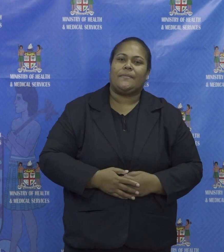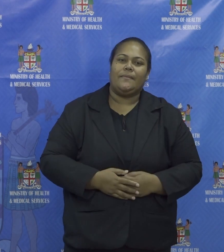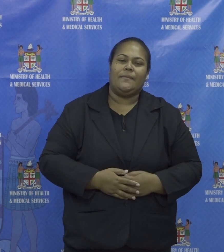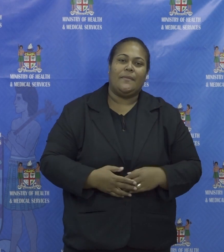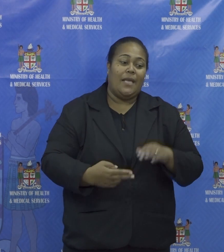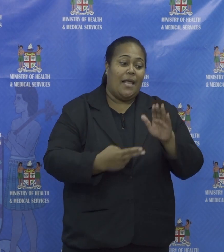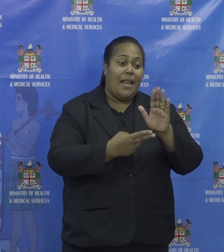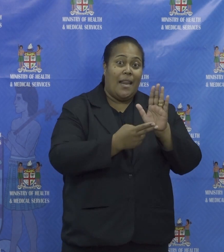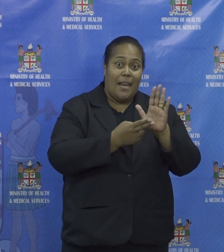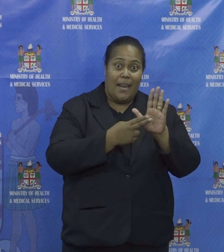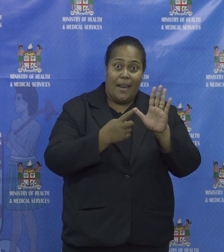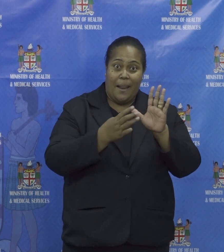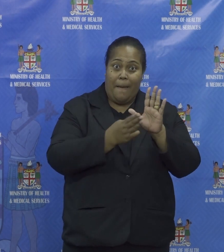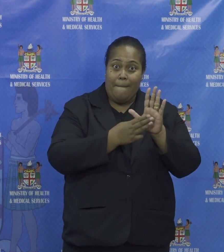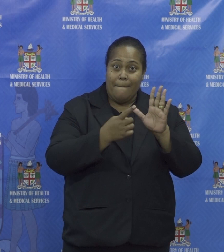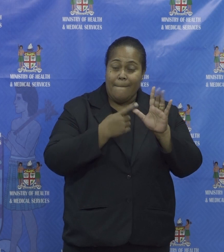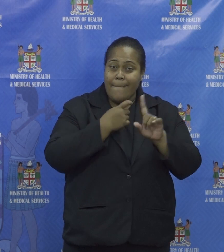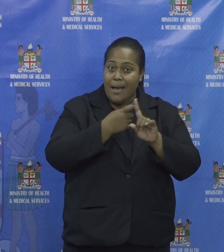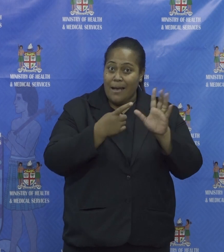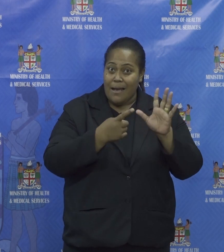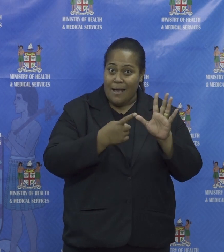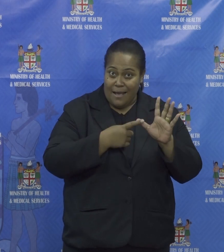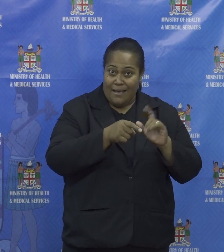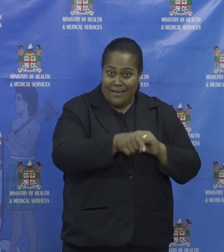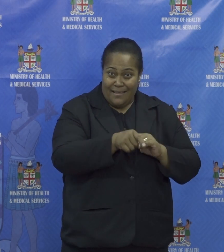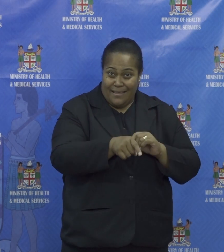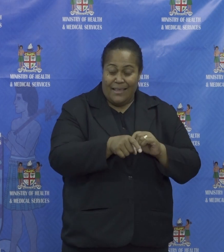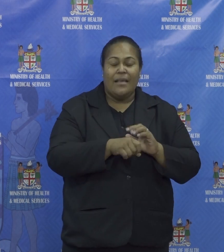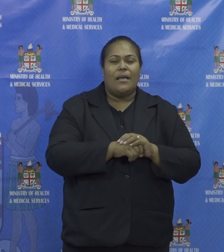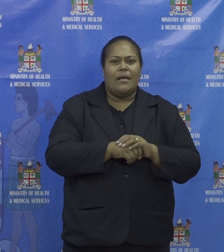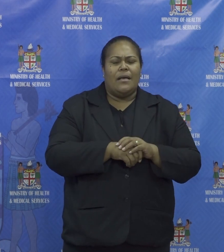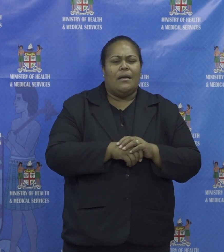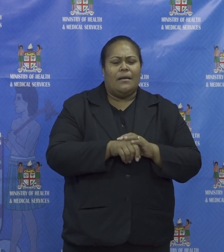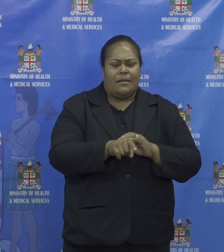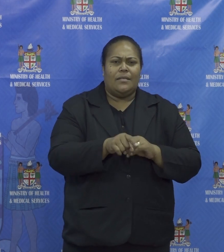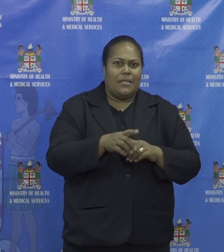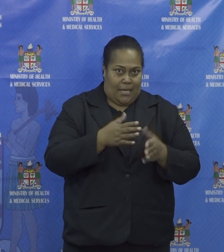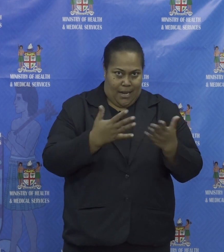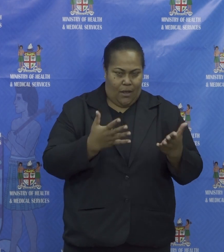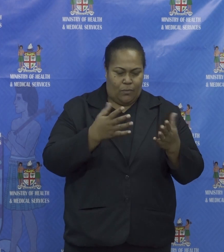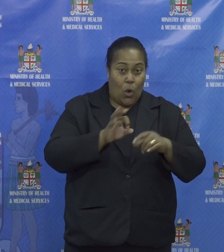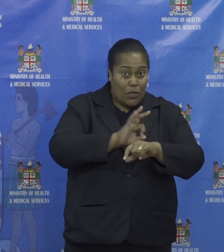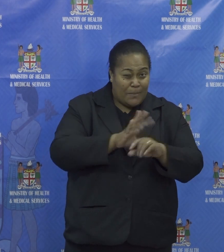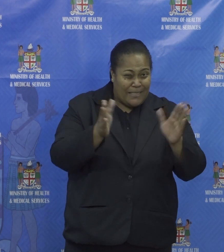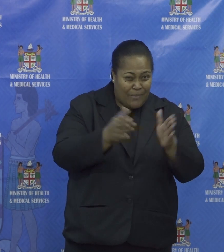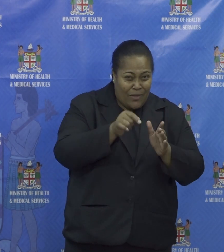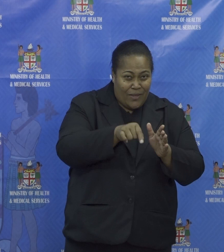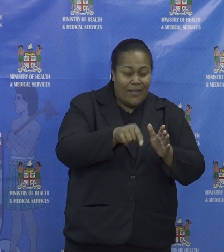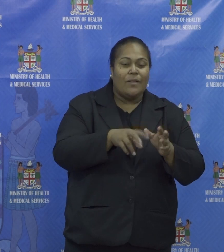Namaka Reproductive Health Clinic will now cater for expecting mothers for